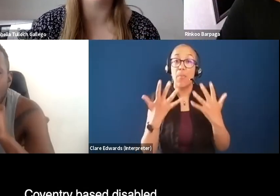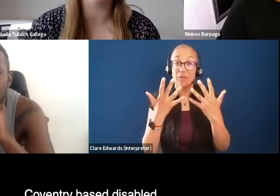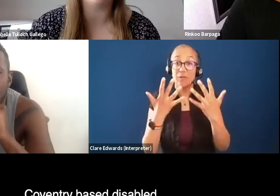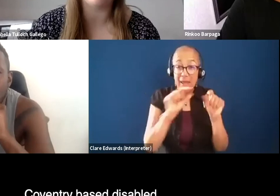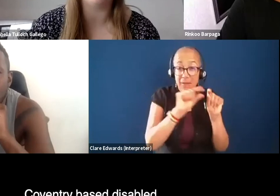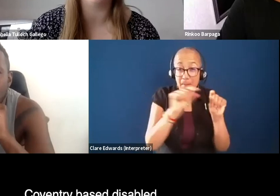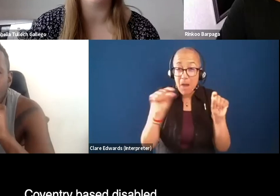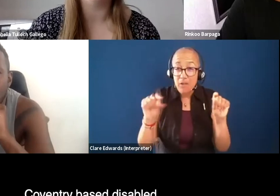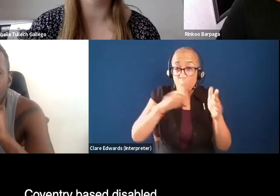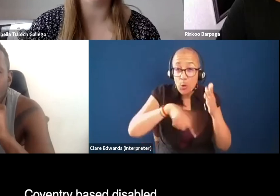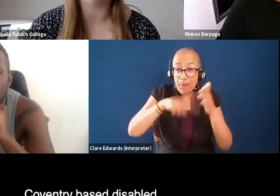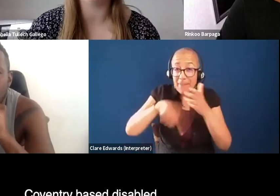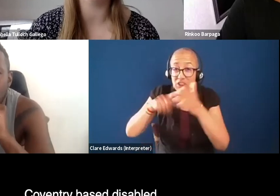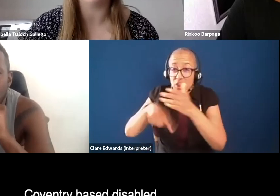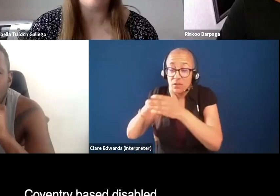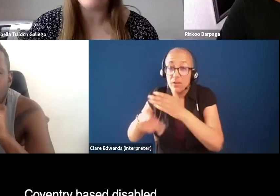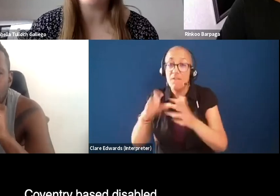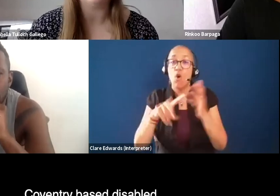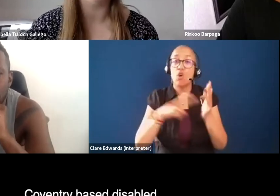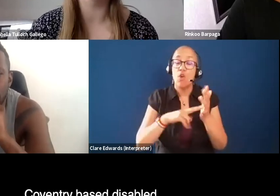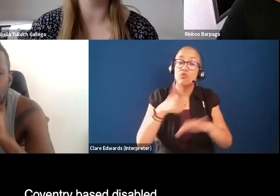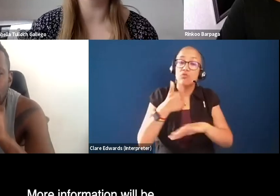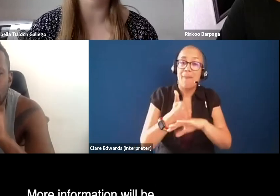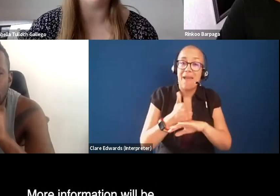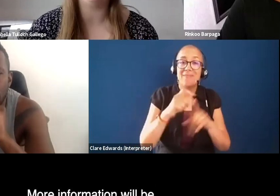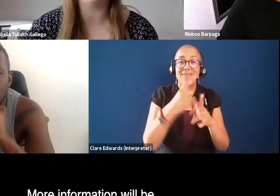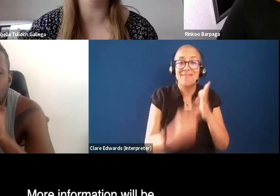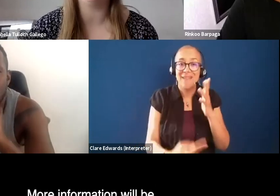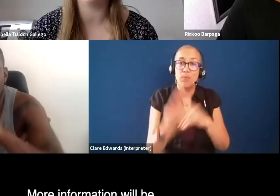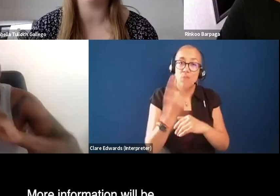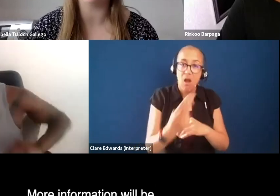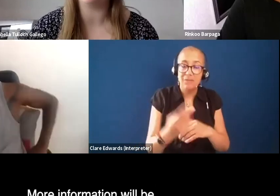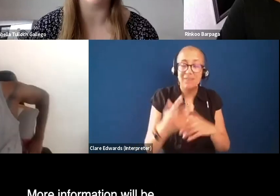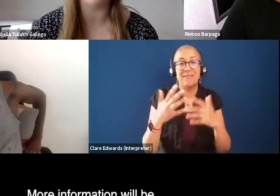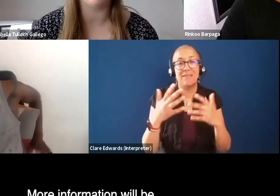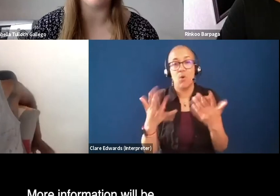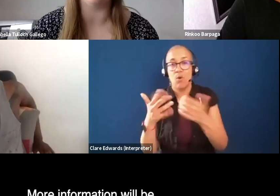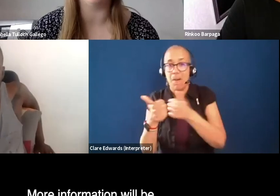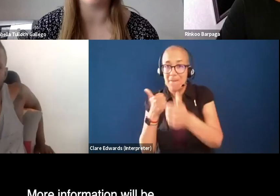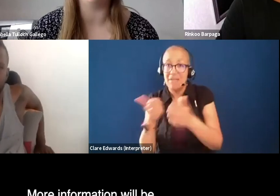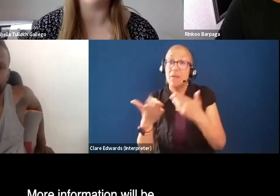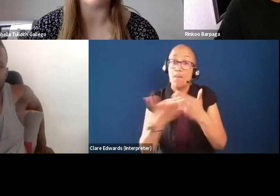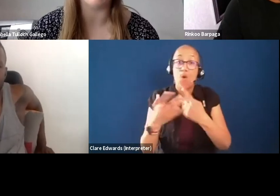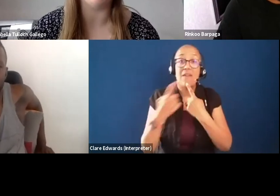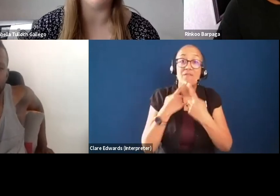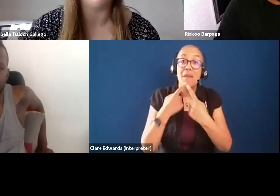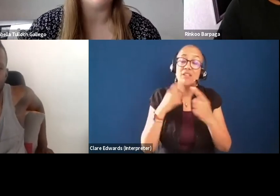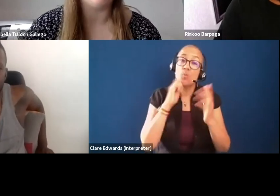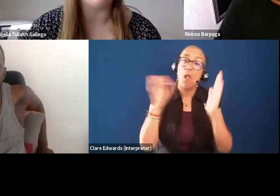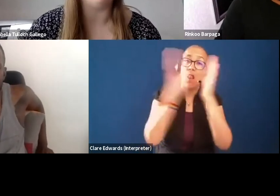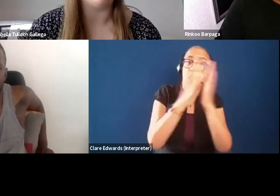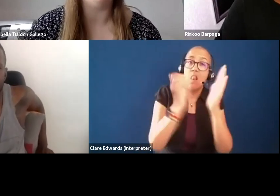the Coventry-based disabled artists or companies. More information will be coming on websites soon, so stay